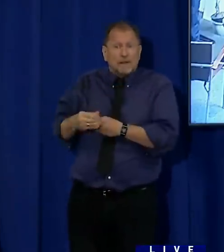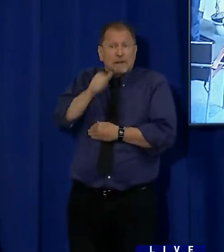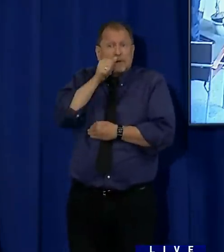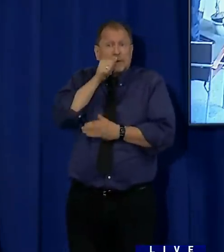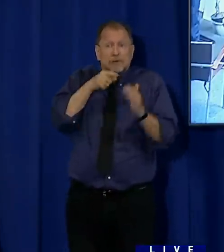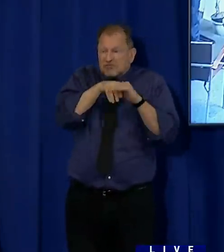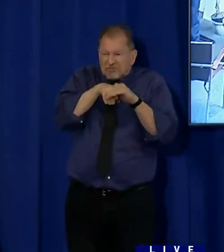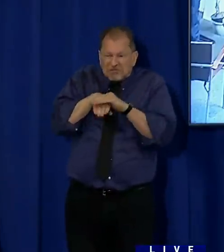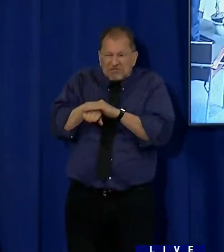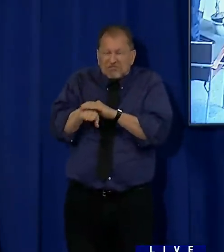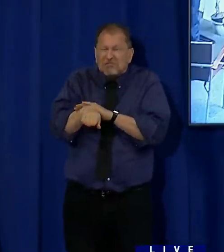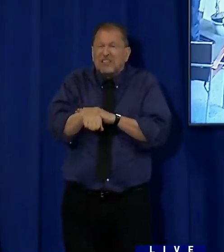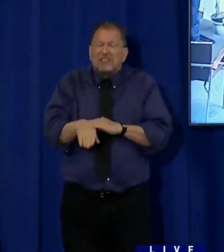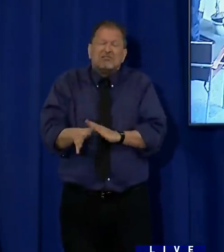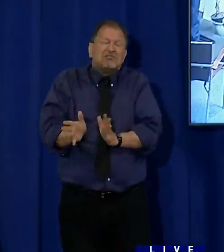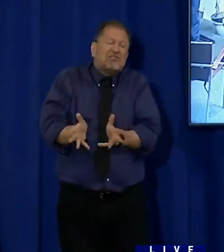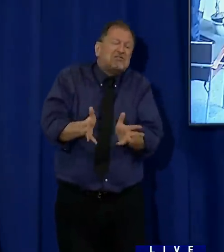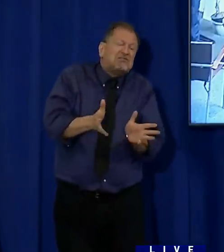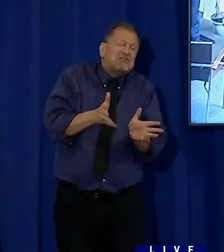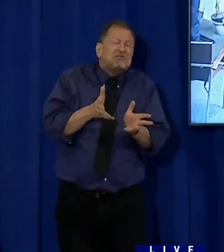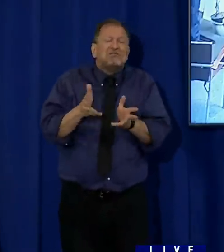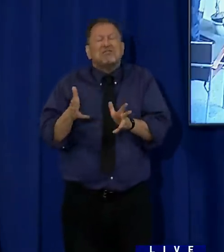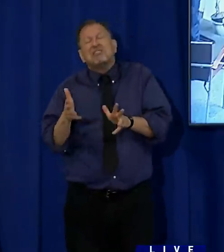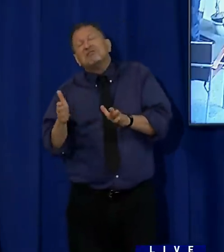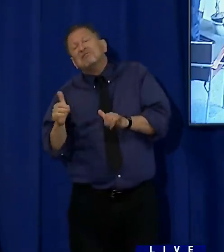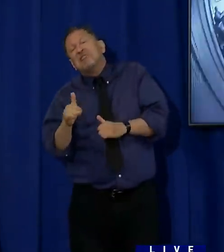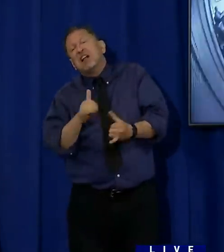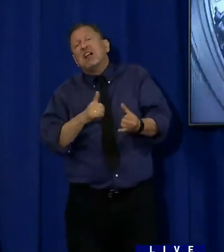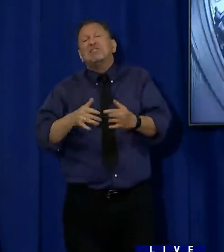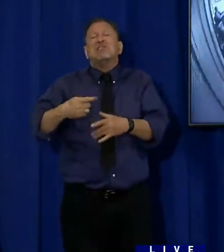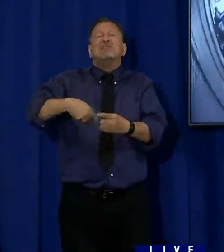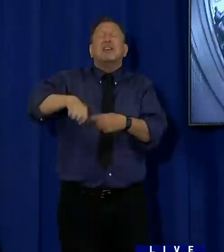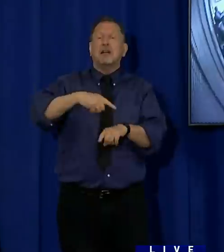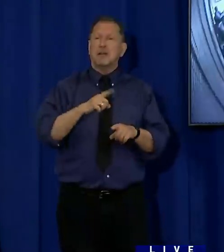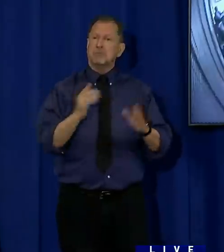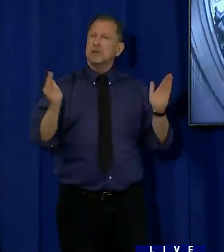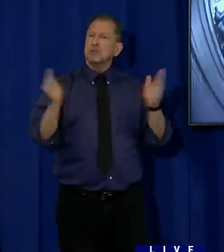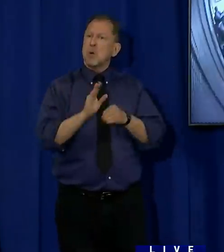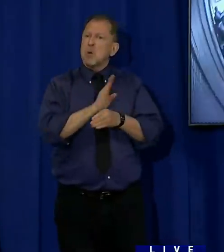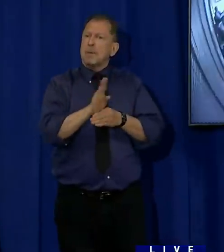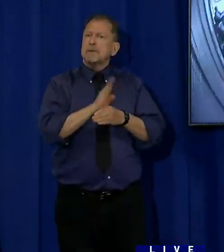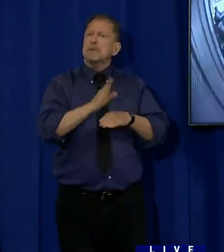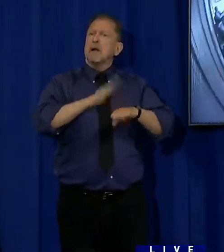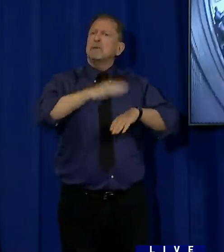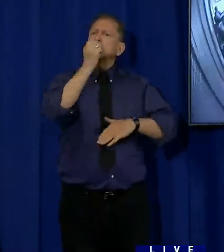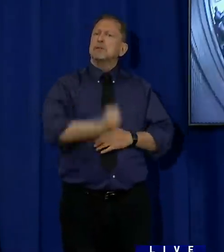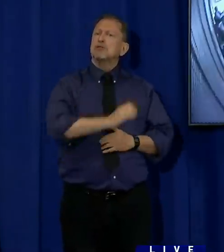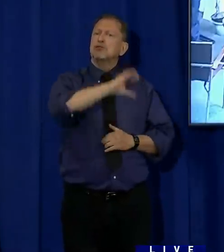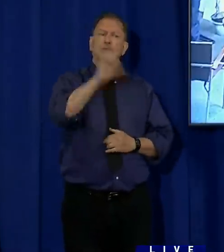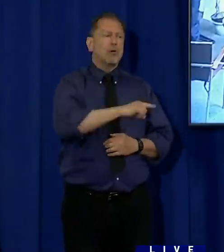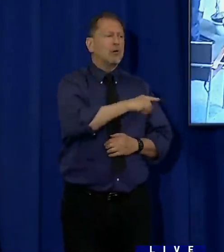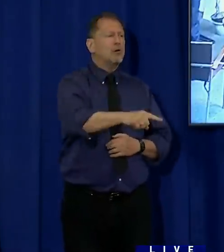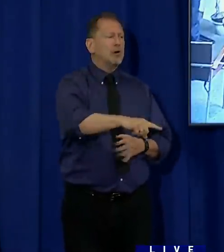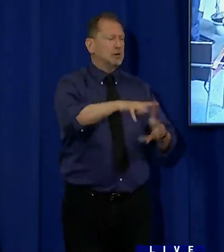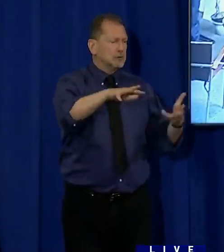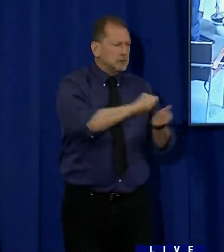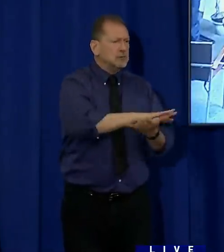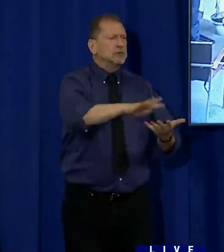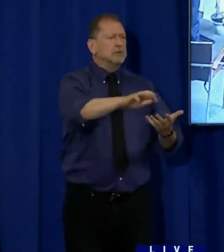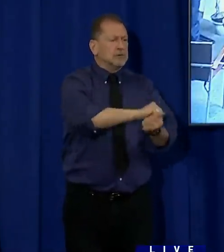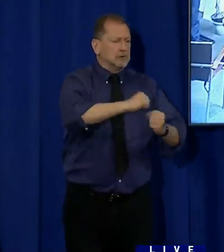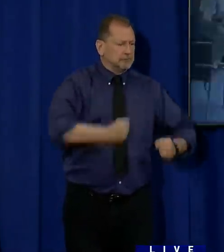having a little hangout for themselves, while small businesses on the South Side were looted and